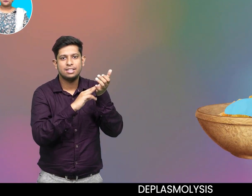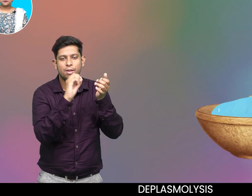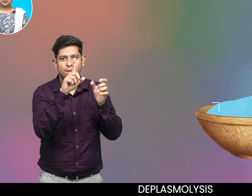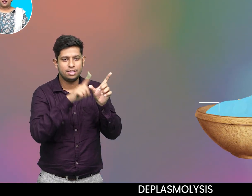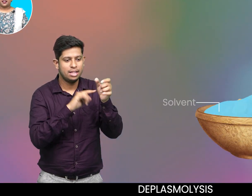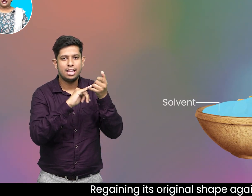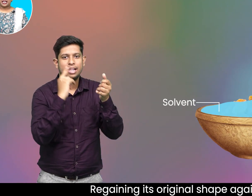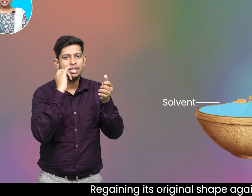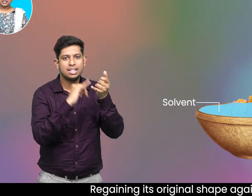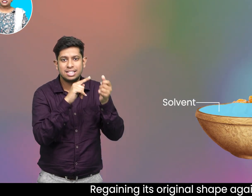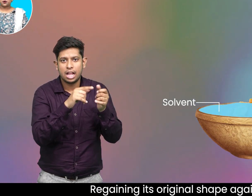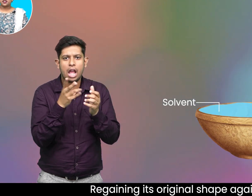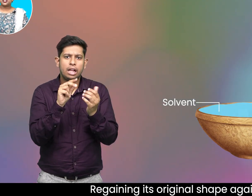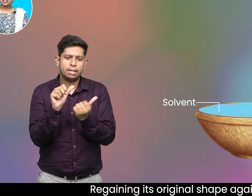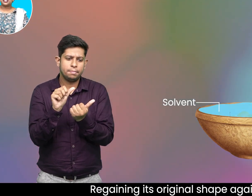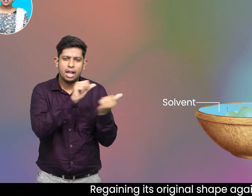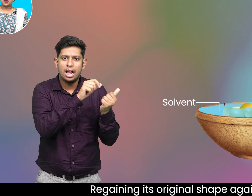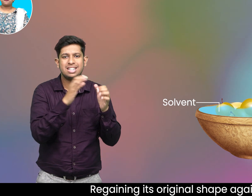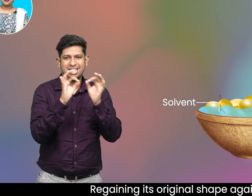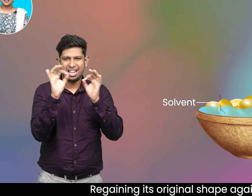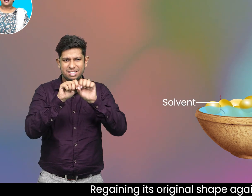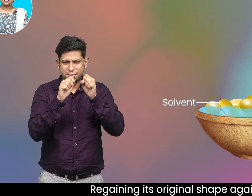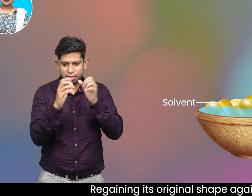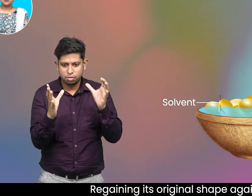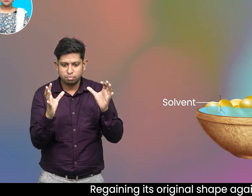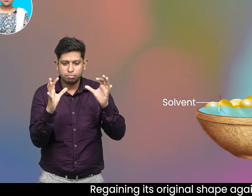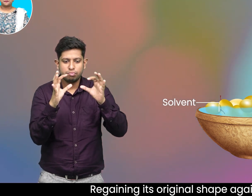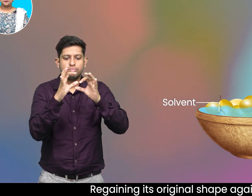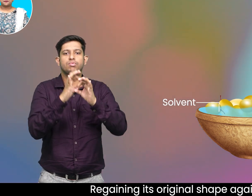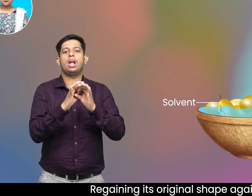Deplasmolysis, regaining its original shape again.